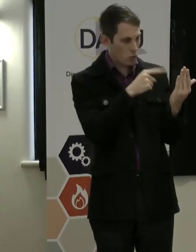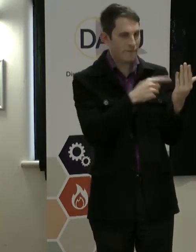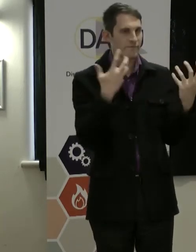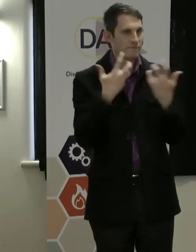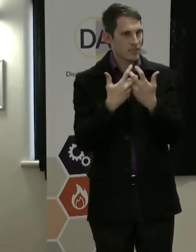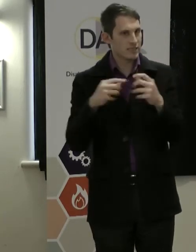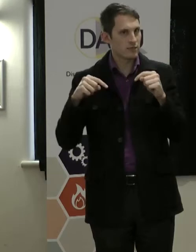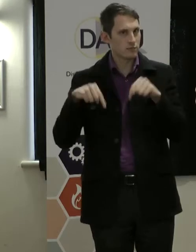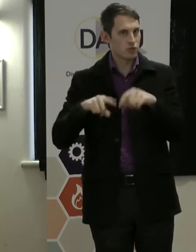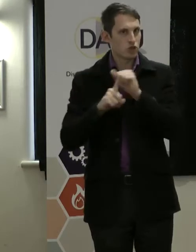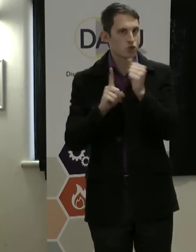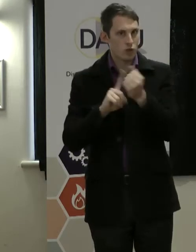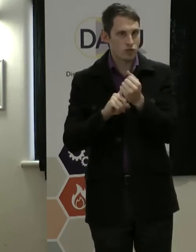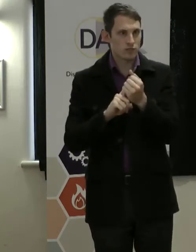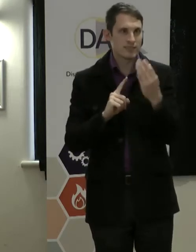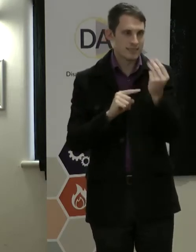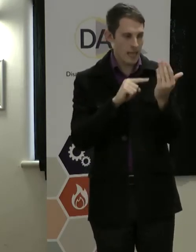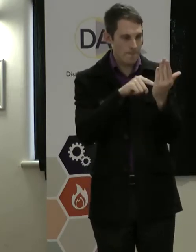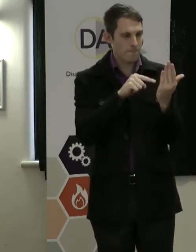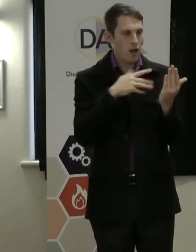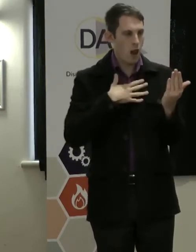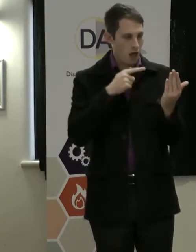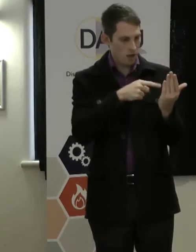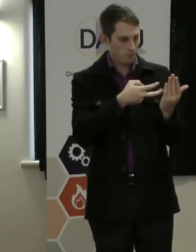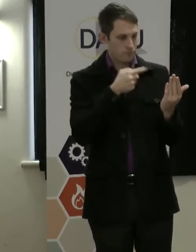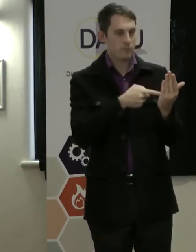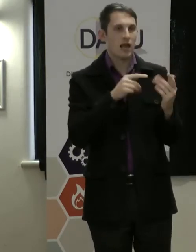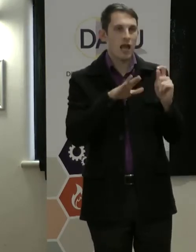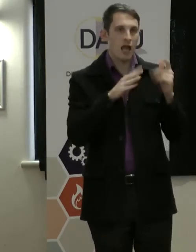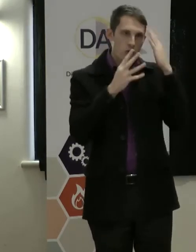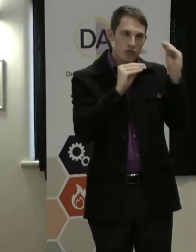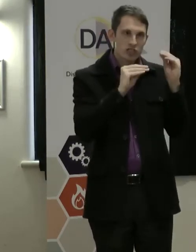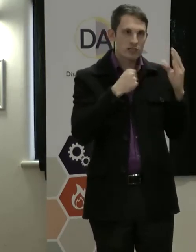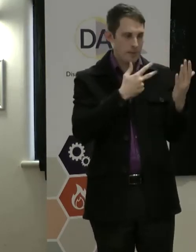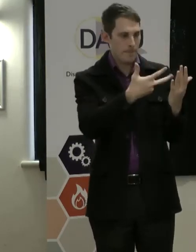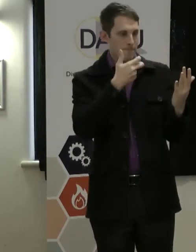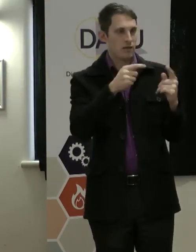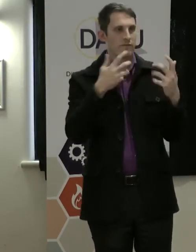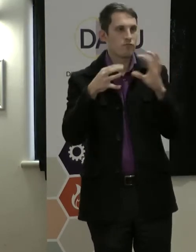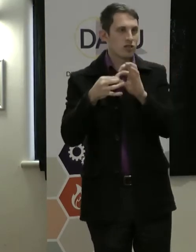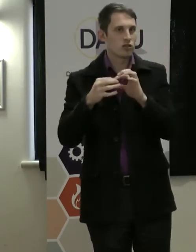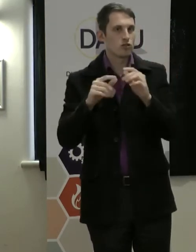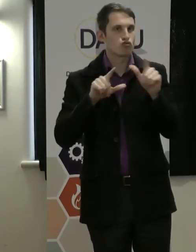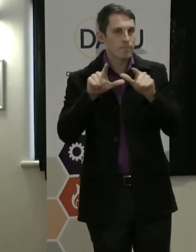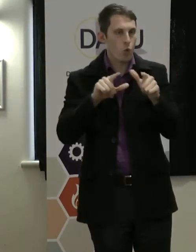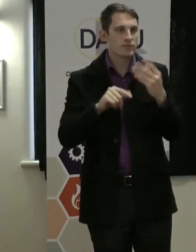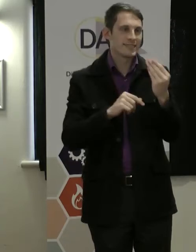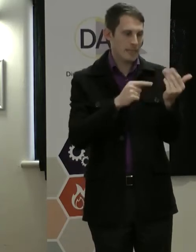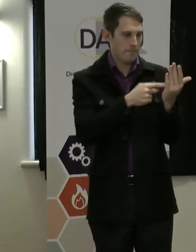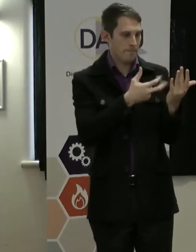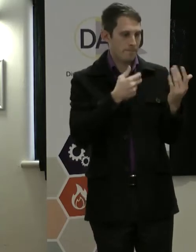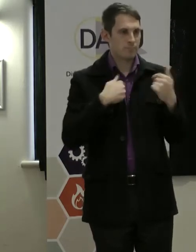everything. Some people like education, some people like transport, my thing's justice. So you act on the thing that's of most importance to